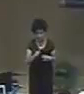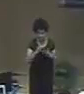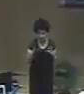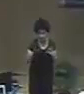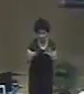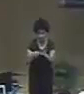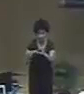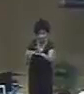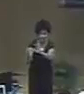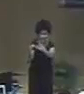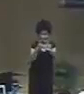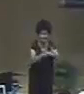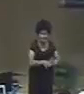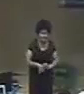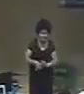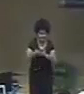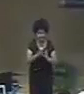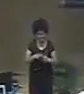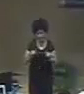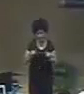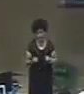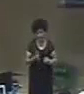connection within the disciplines now.